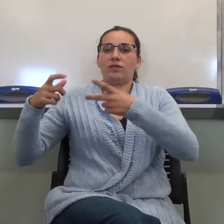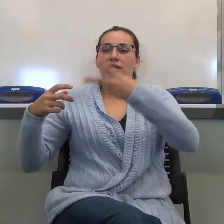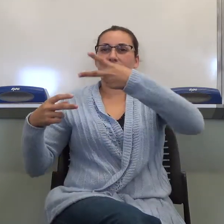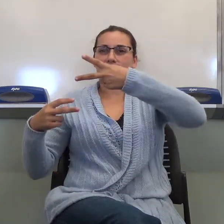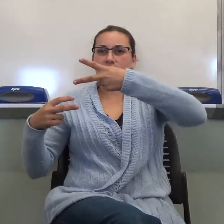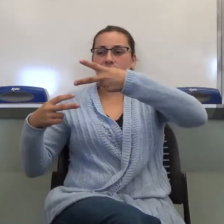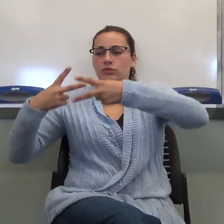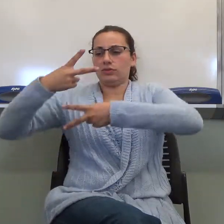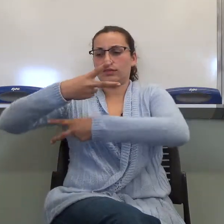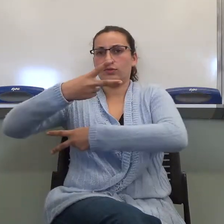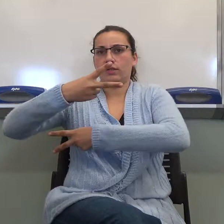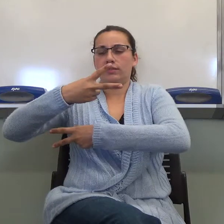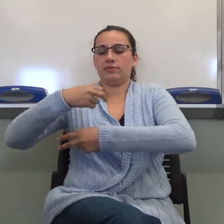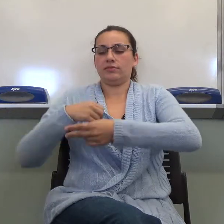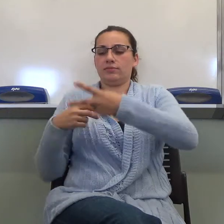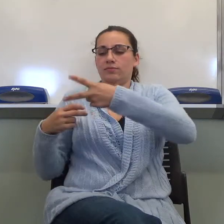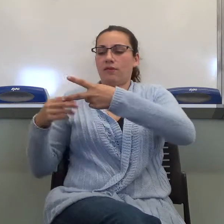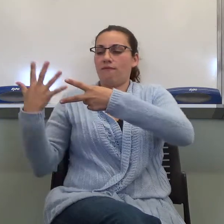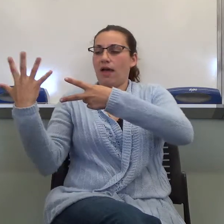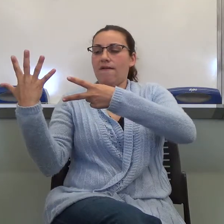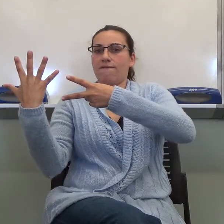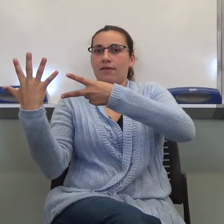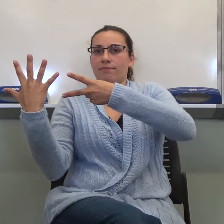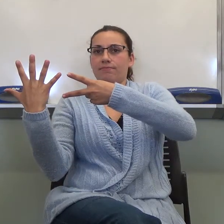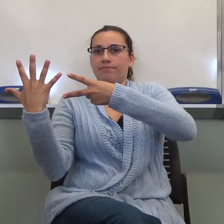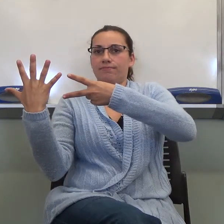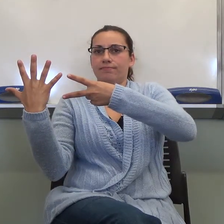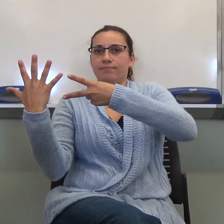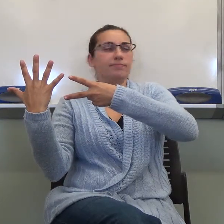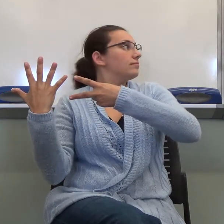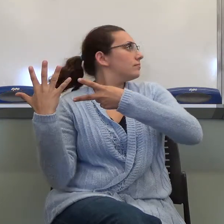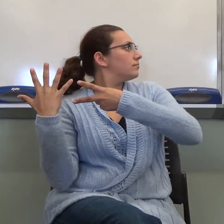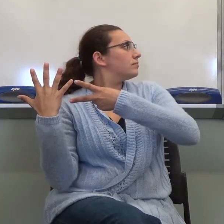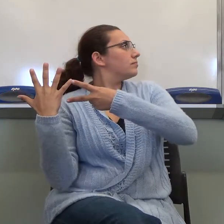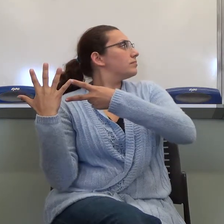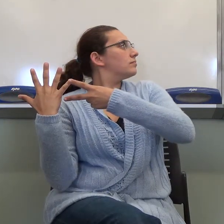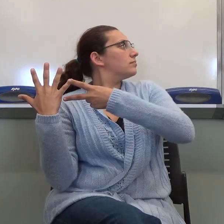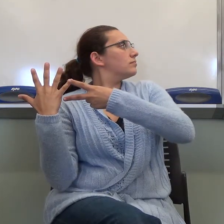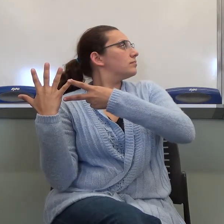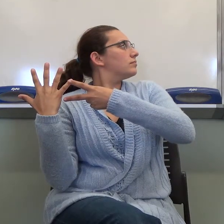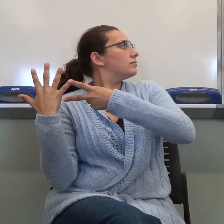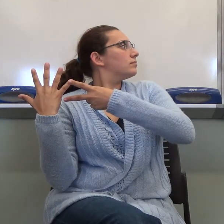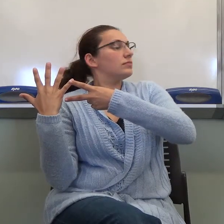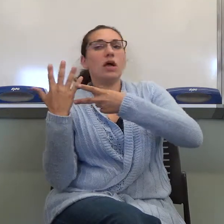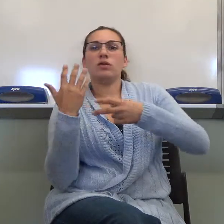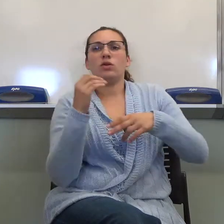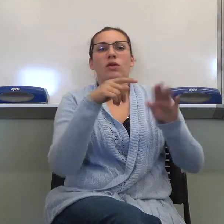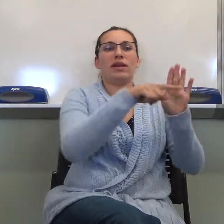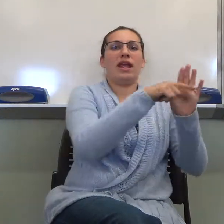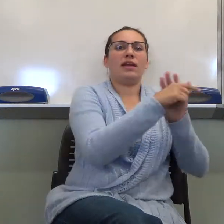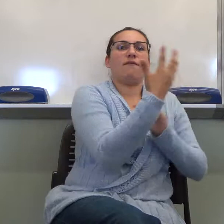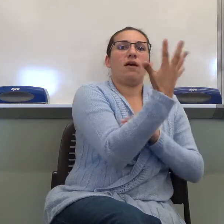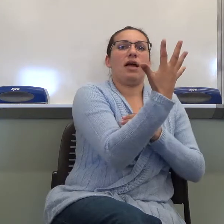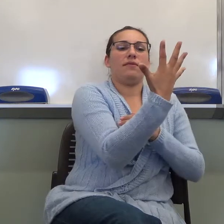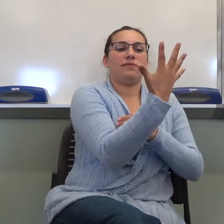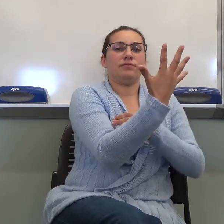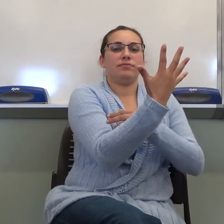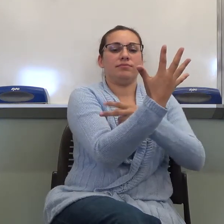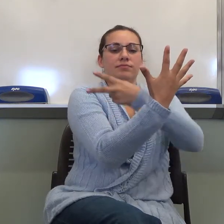way. That reads -5 is less than 5. The larger part of the sign is toward the larger